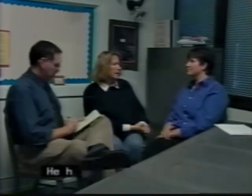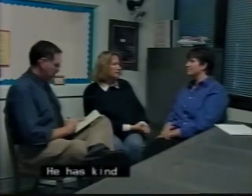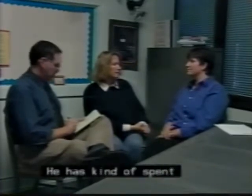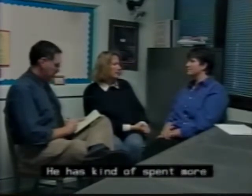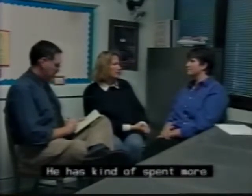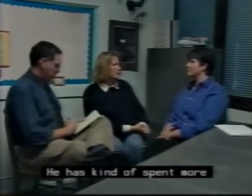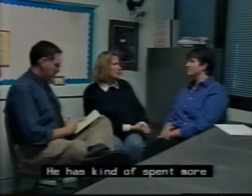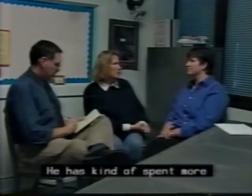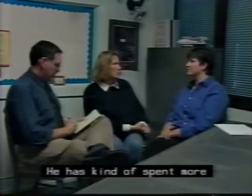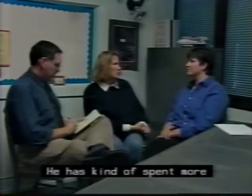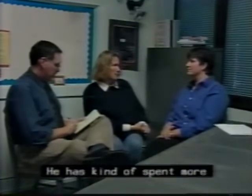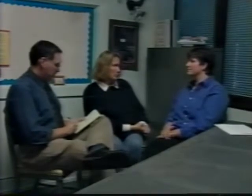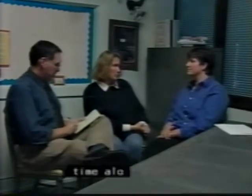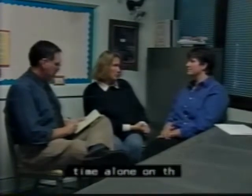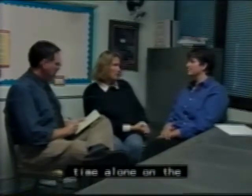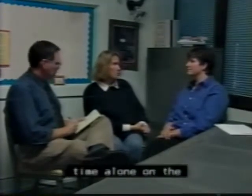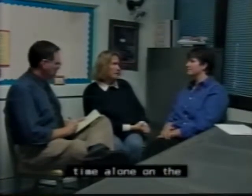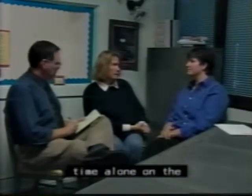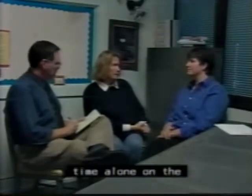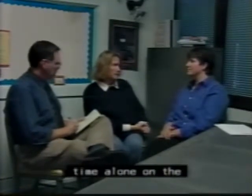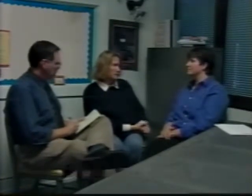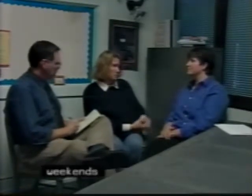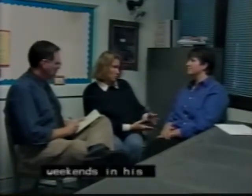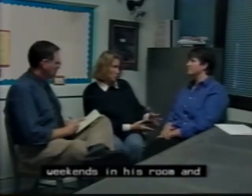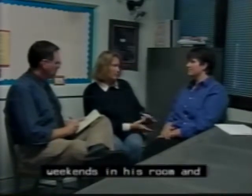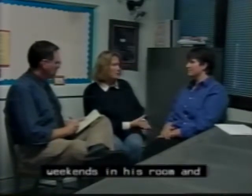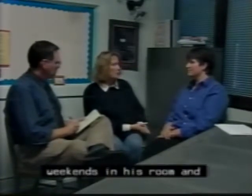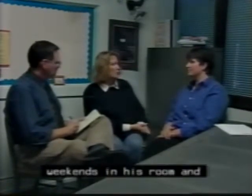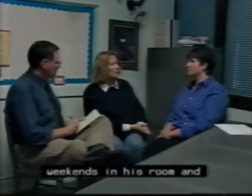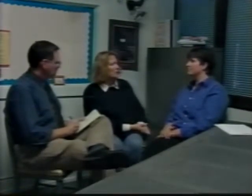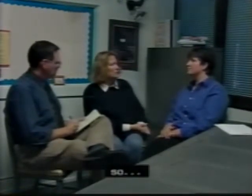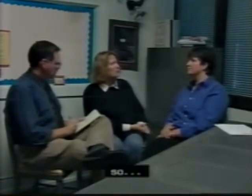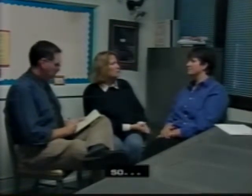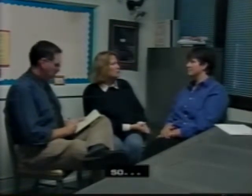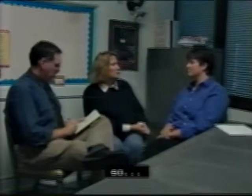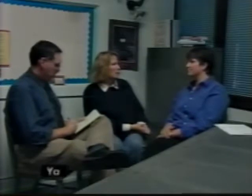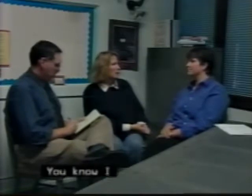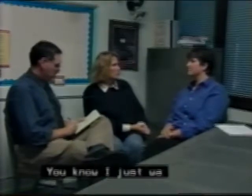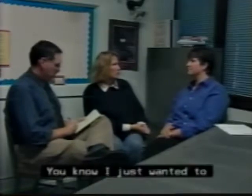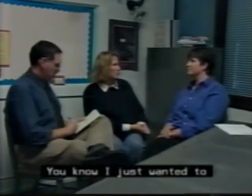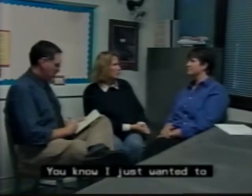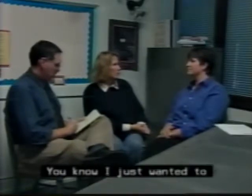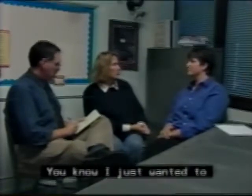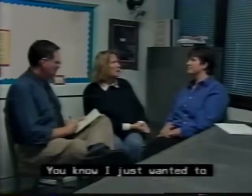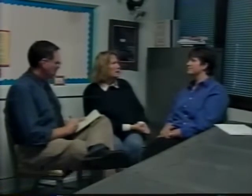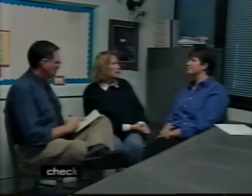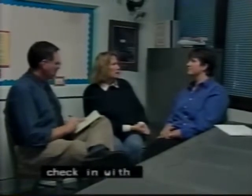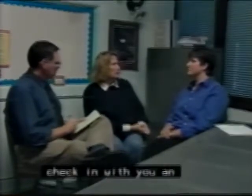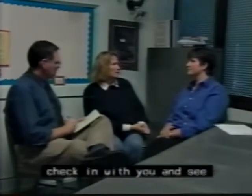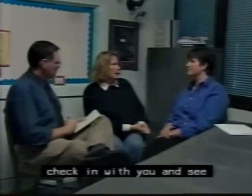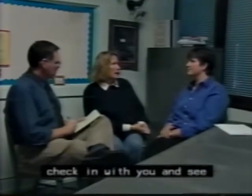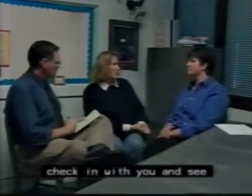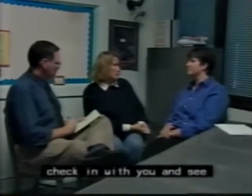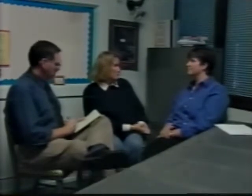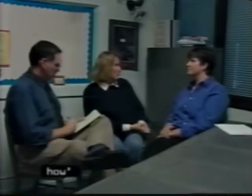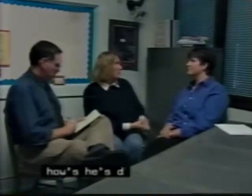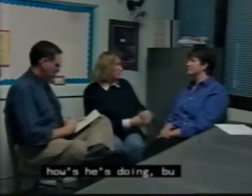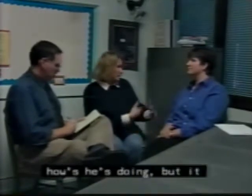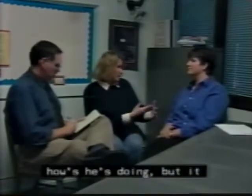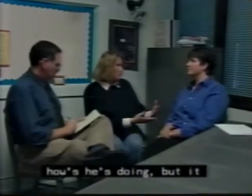has kind of spent more time alone on the weekends in his room, and so, yeah, I just wanted to check in with you and see how he's doing, but it sounds